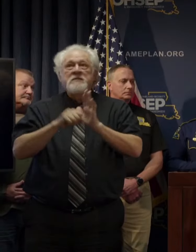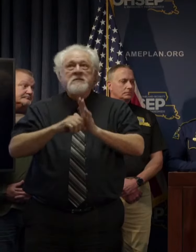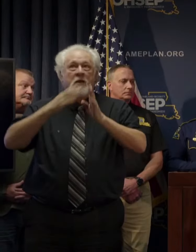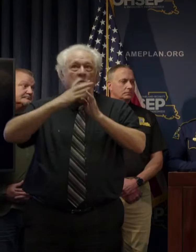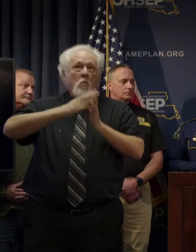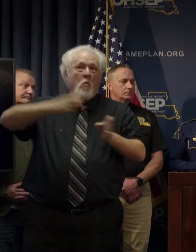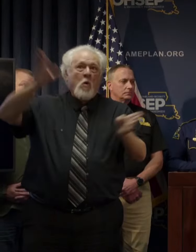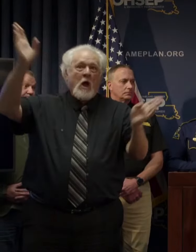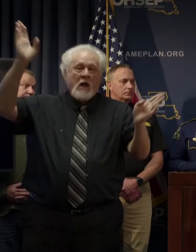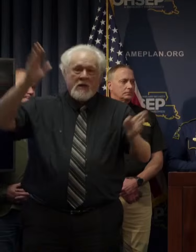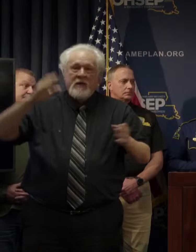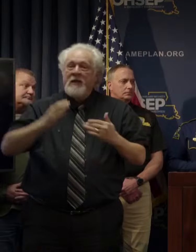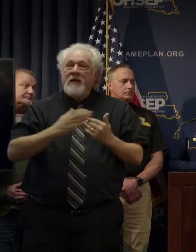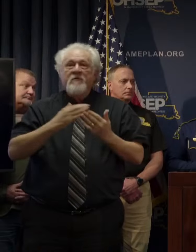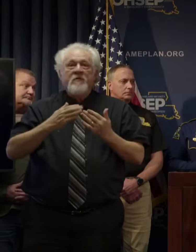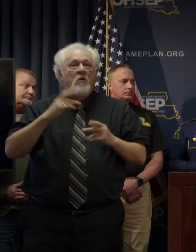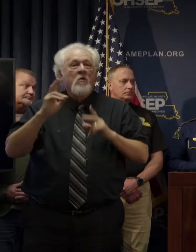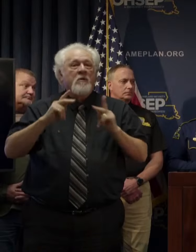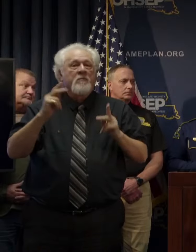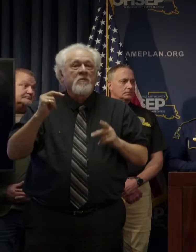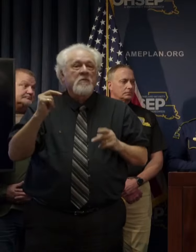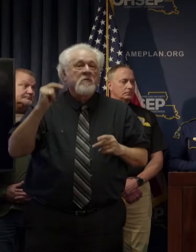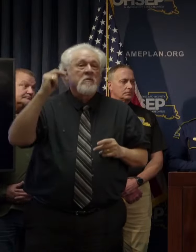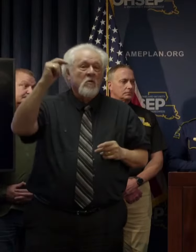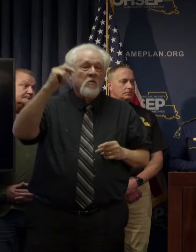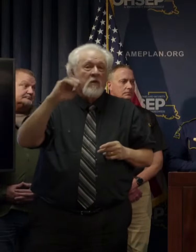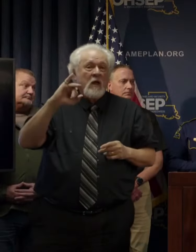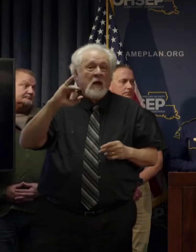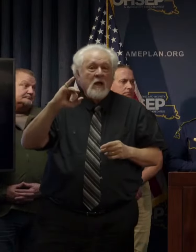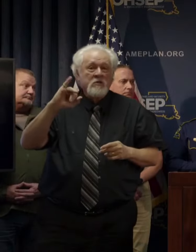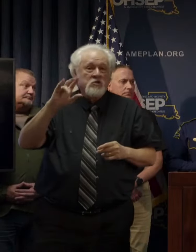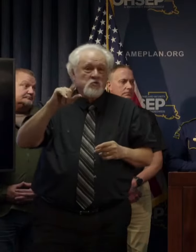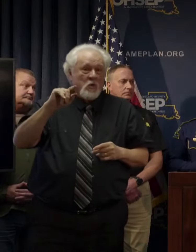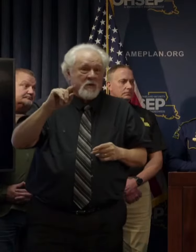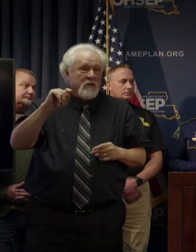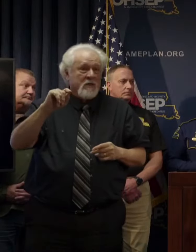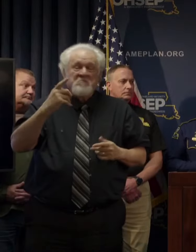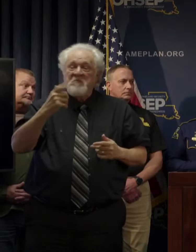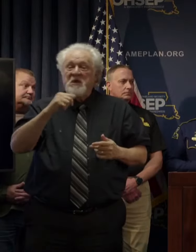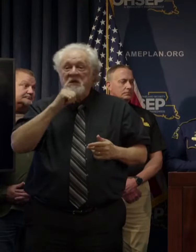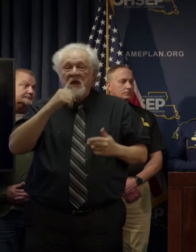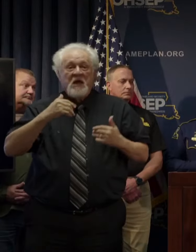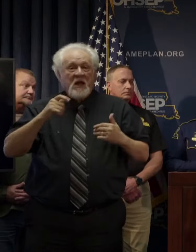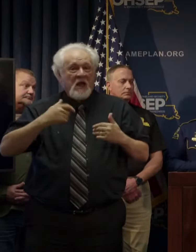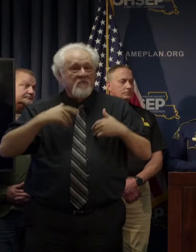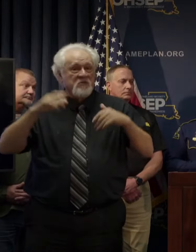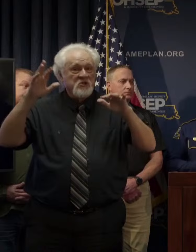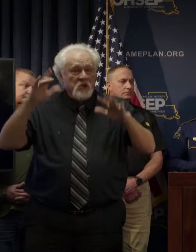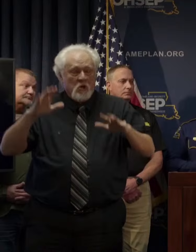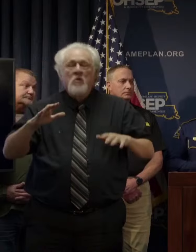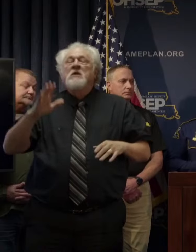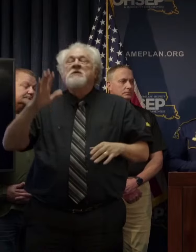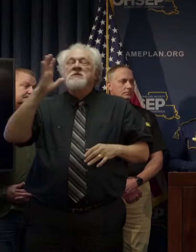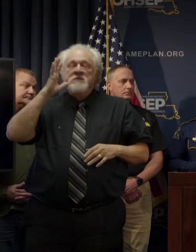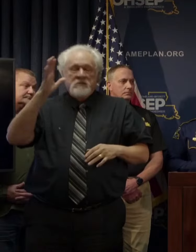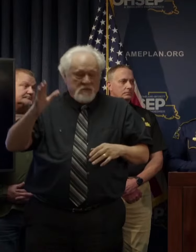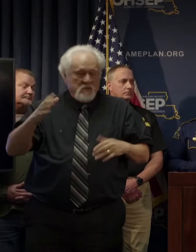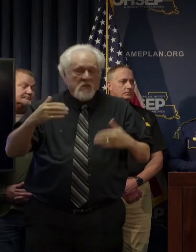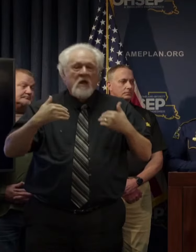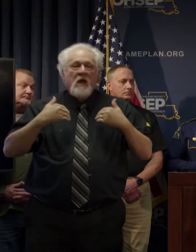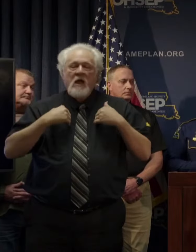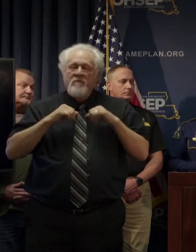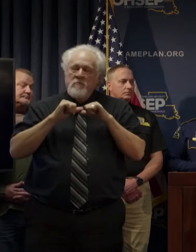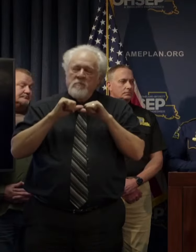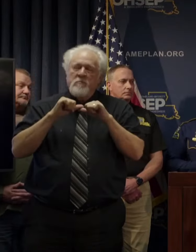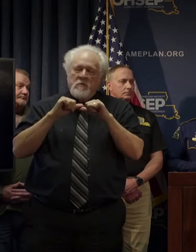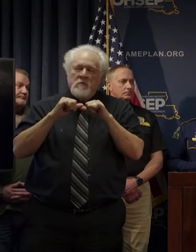problem. Even though folks up near and north of the I-20 corridor may not have to deal with snow, they're still going to be dealing with these